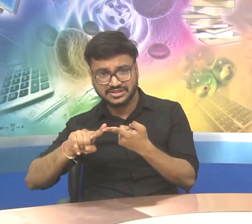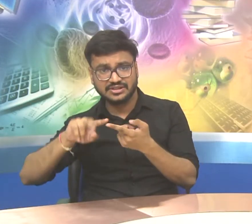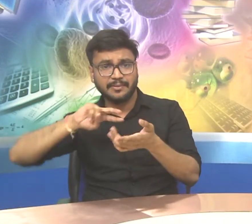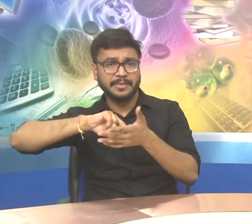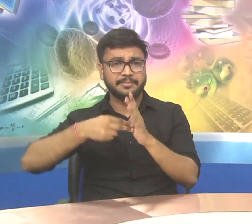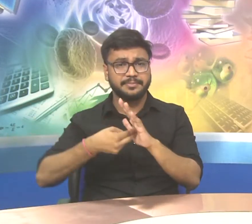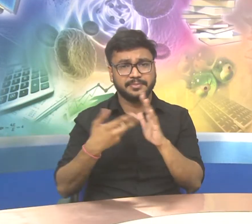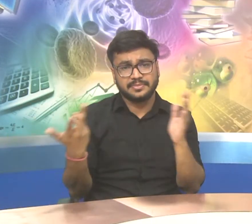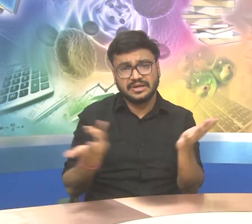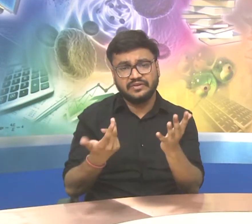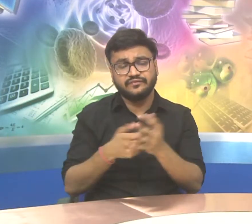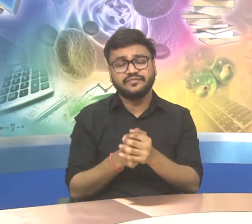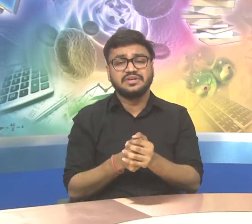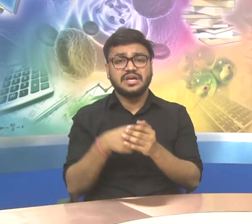Next is primitive.